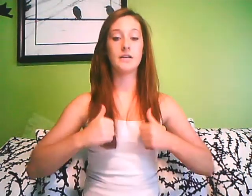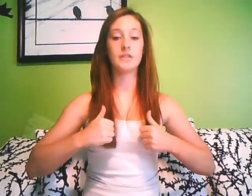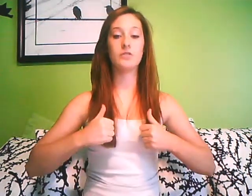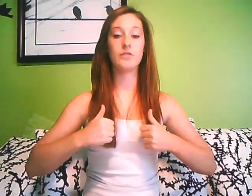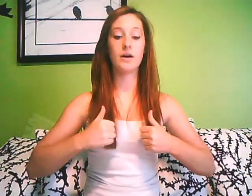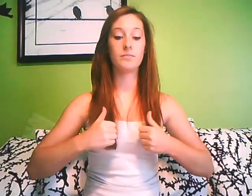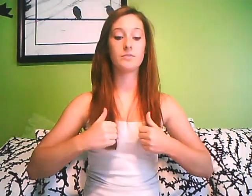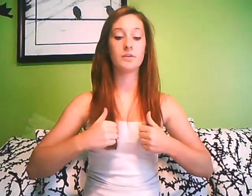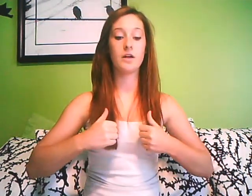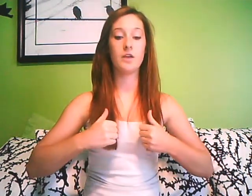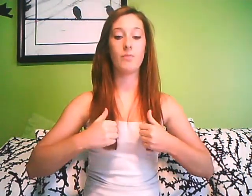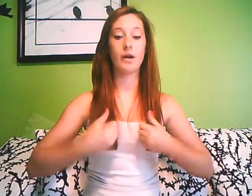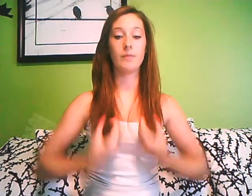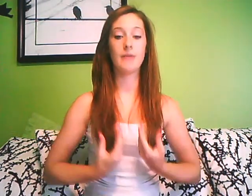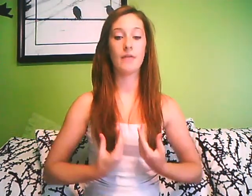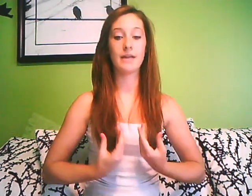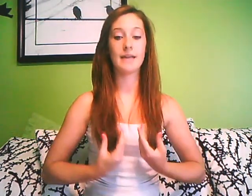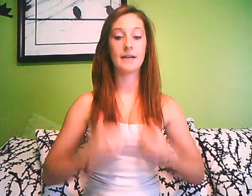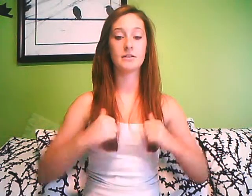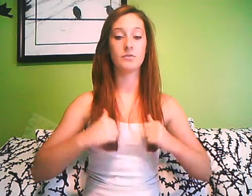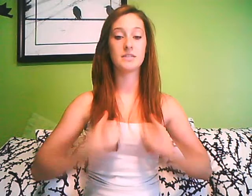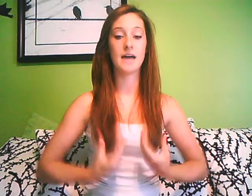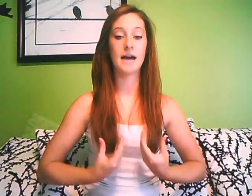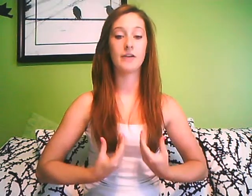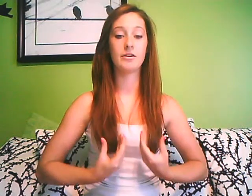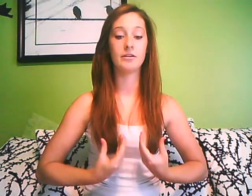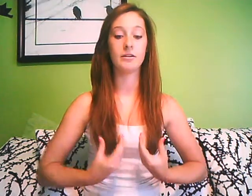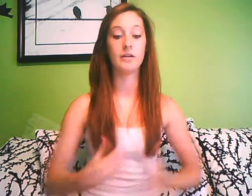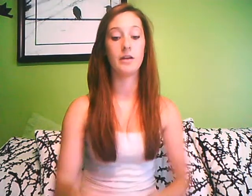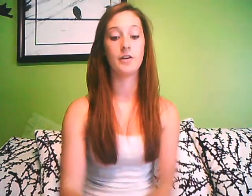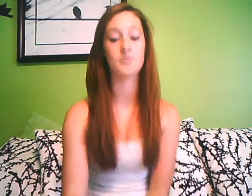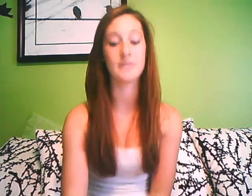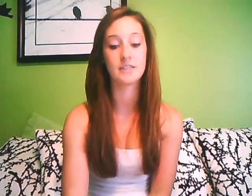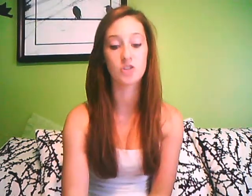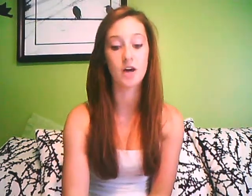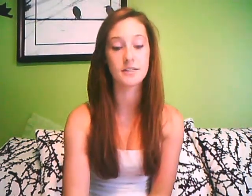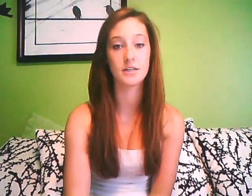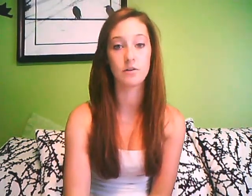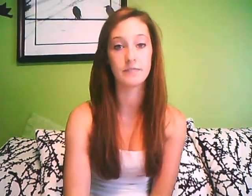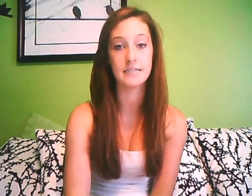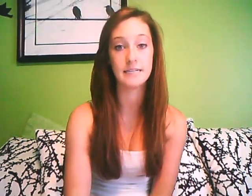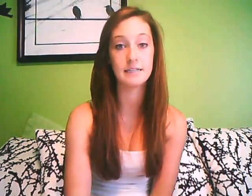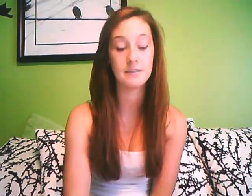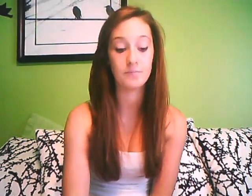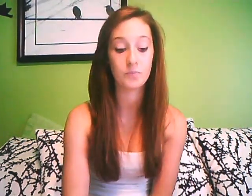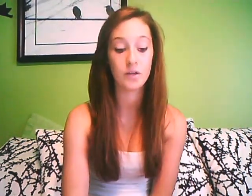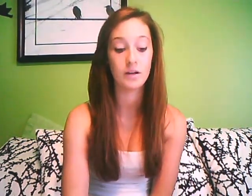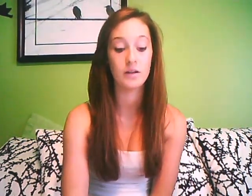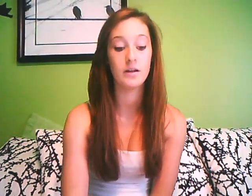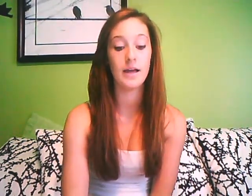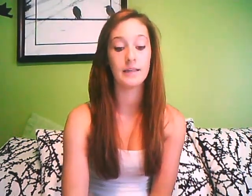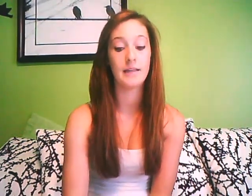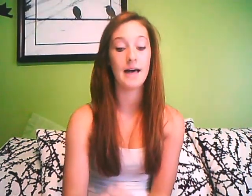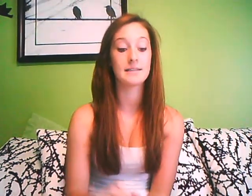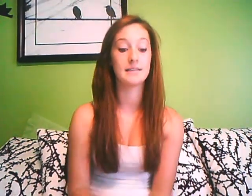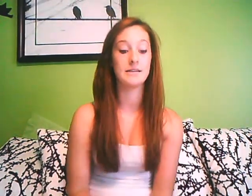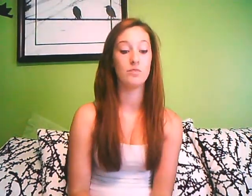two thumbs and you bring them down like that. So tired. It also means exhausted or fatigued. And lastly,